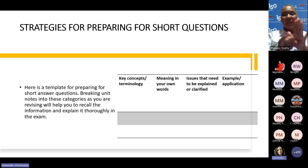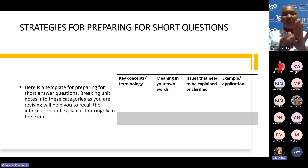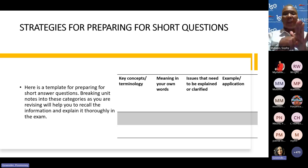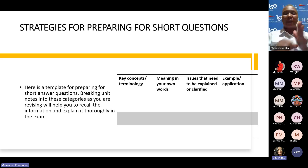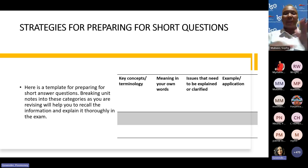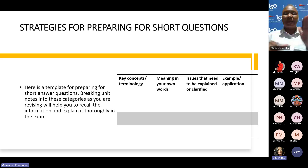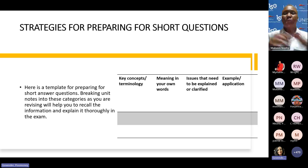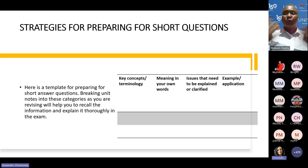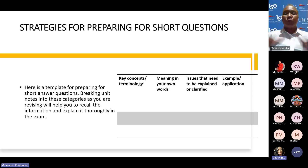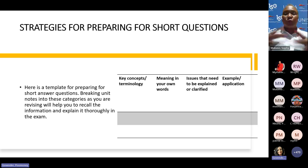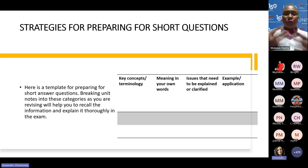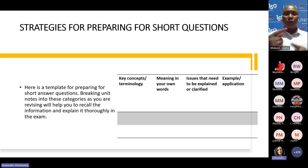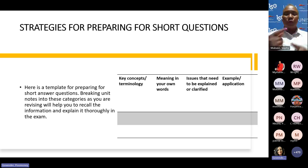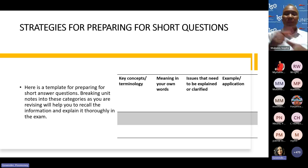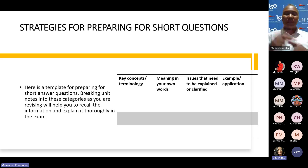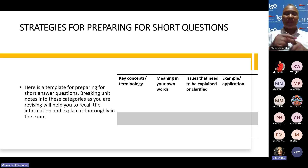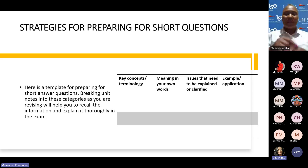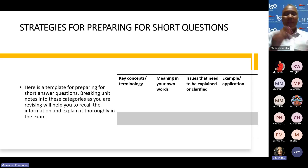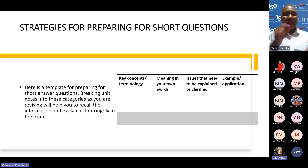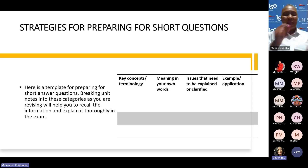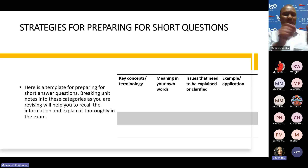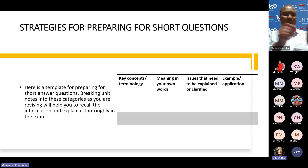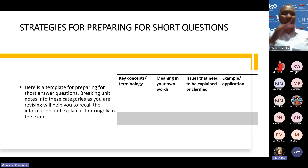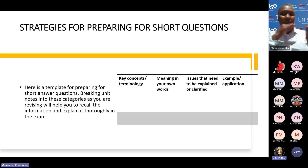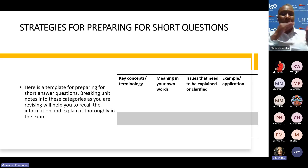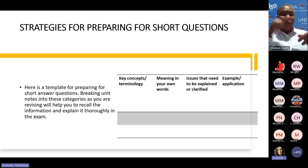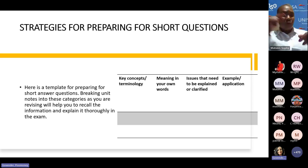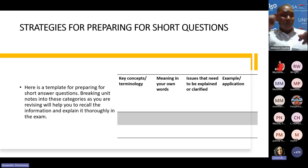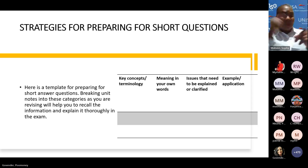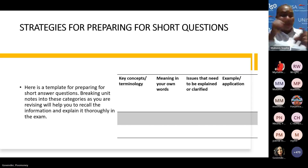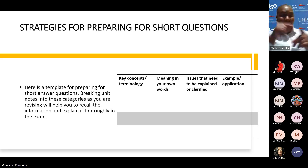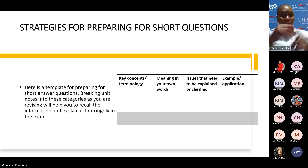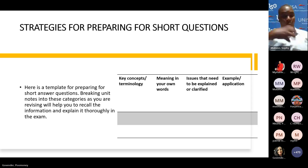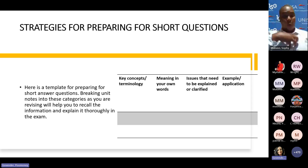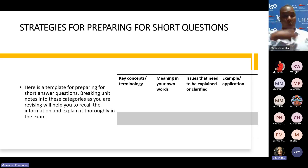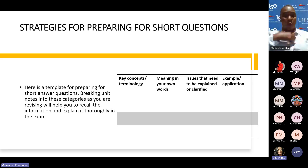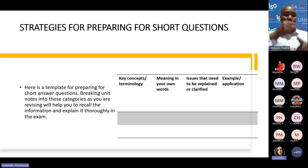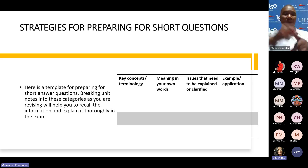Then write down the meaning of these concepts in your own words.